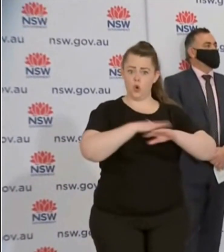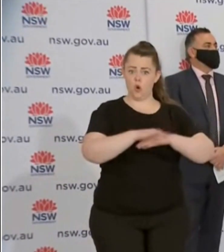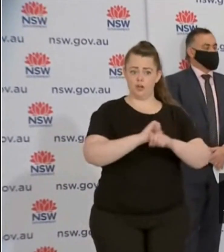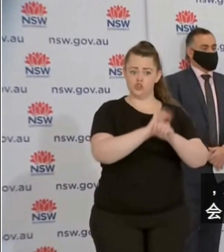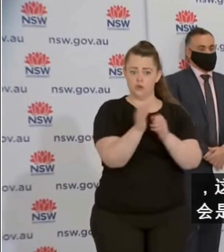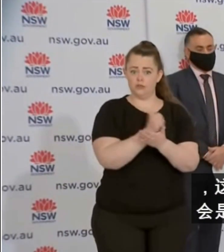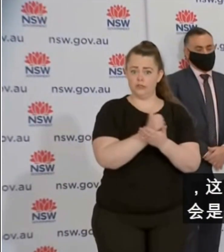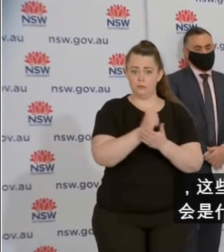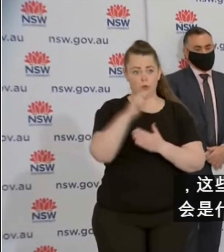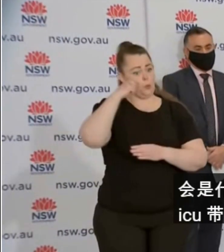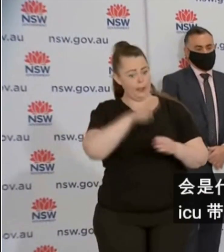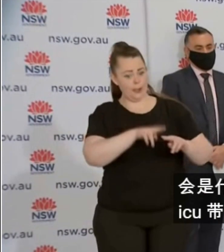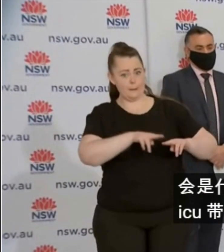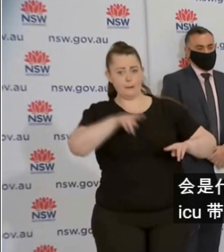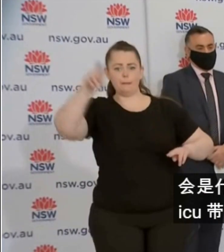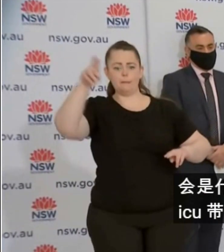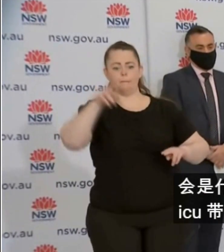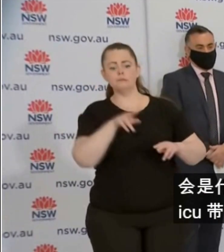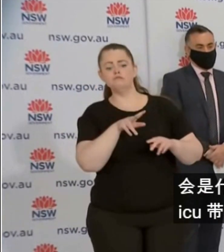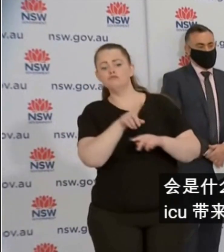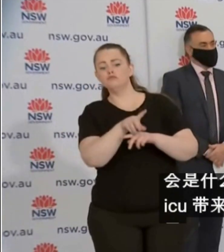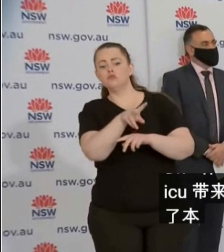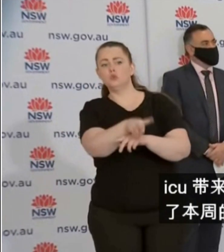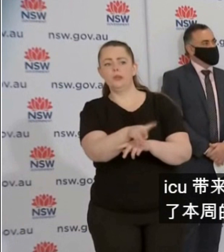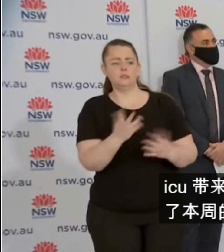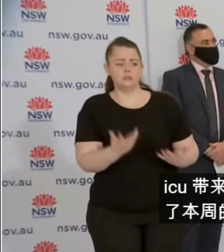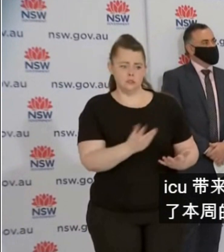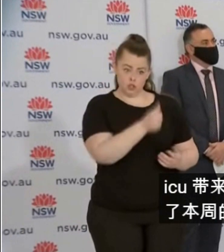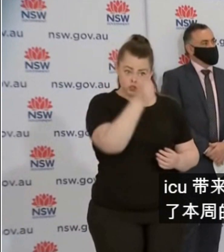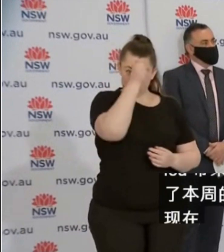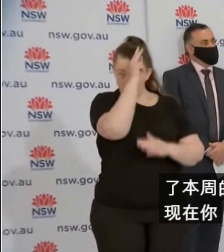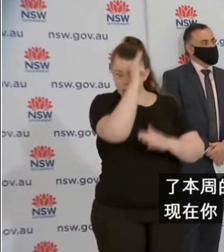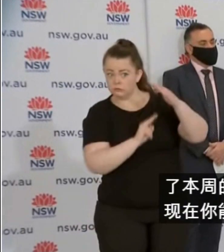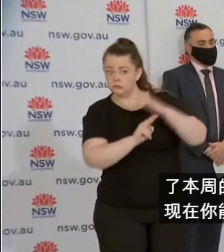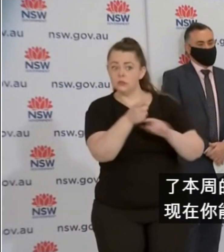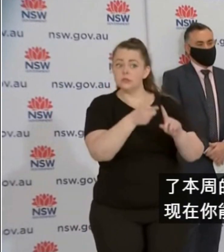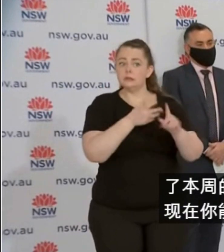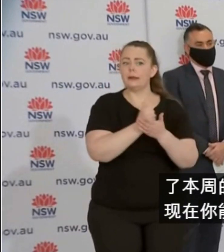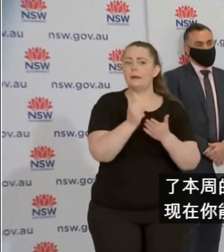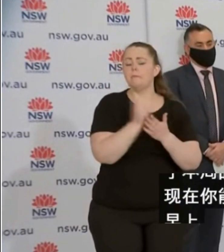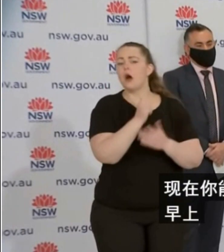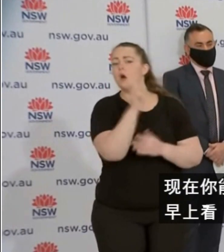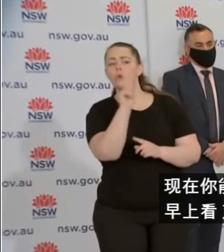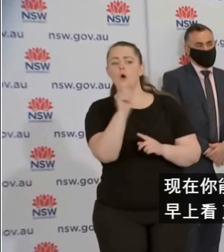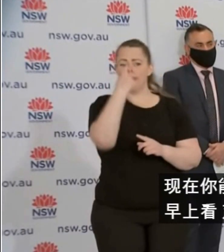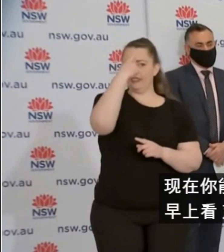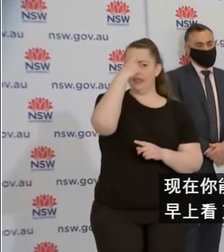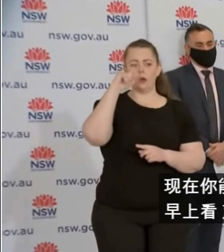Do you know what that's going to result in for ICU? You've talked about modelling through this week. Yeah. Do you have it now? Can you share it with us? Look, the